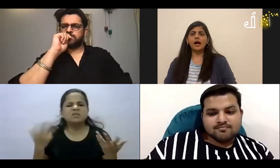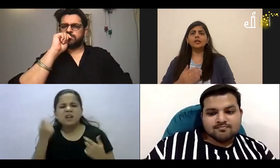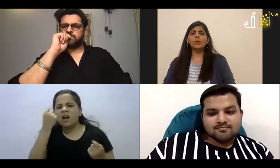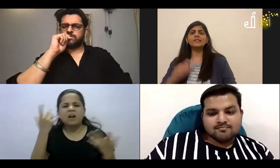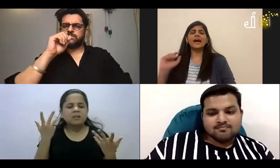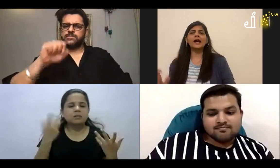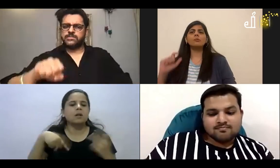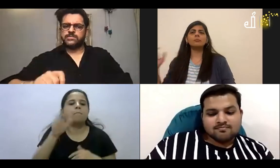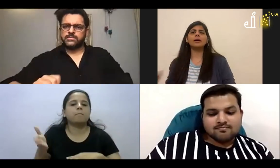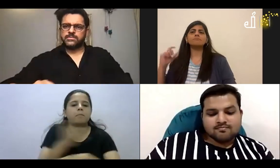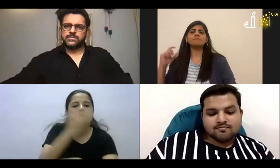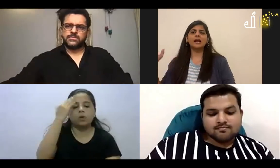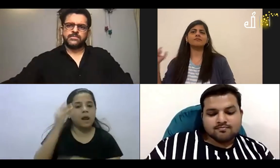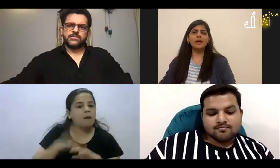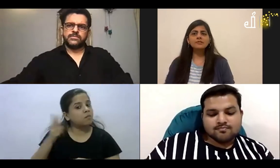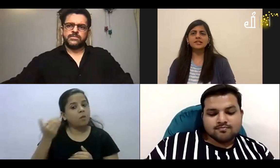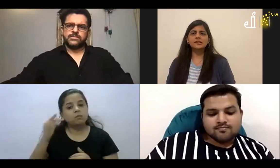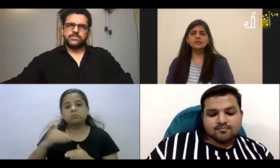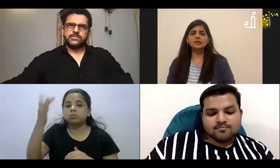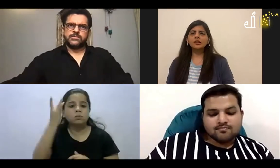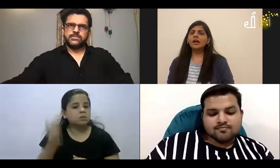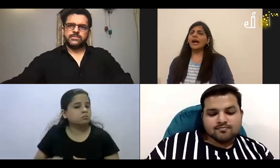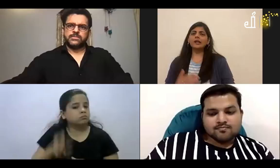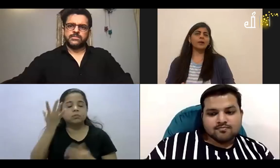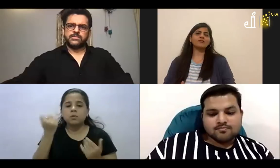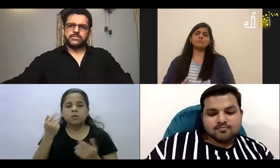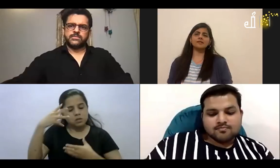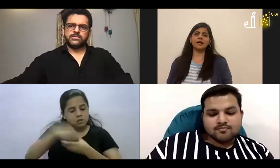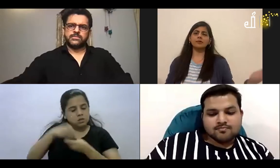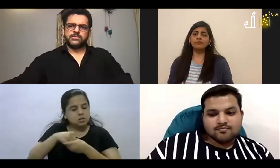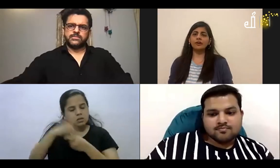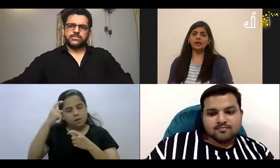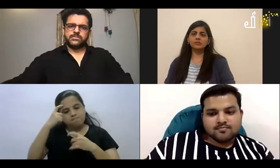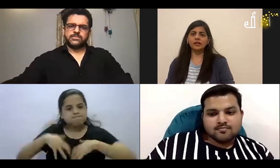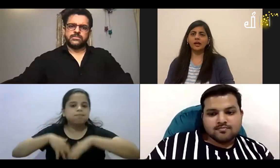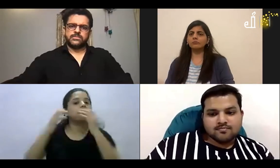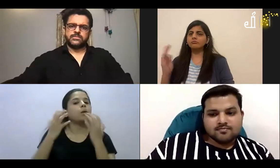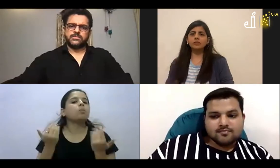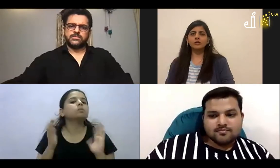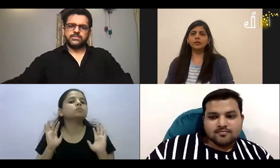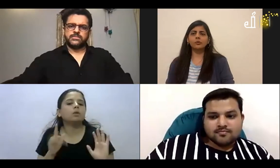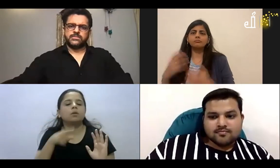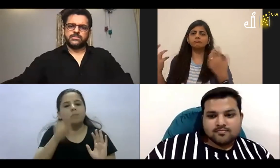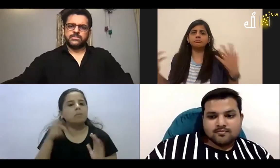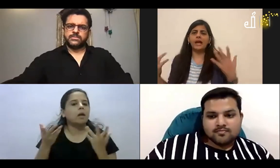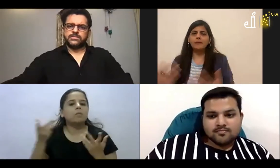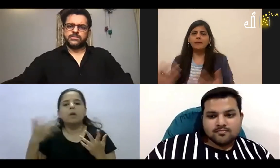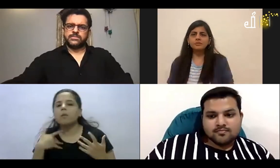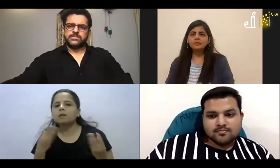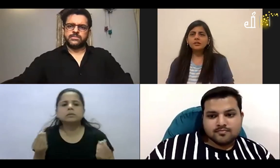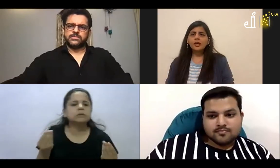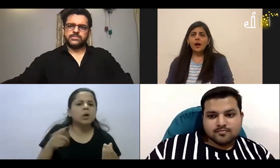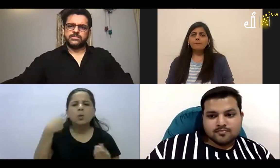earliest. Otherwise, anger will become part of their personality, and they would have to spend time going for counseling, and they won't be